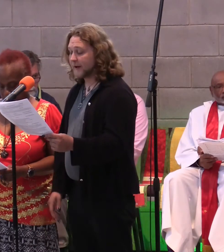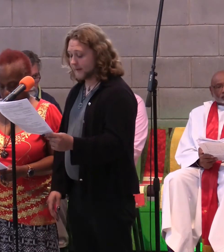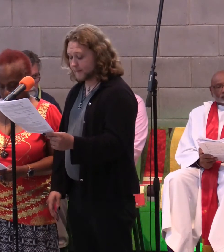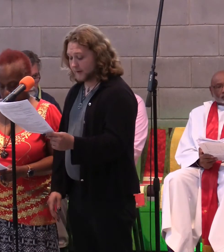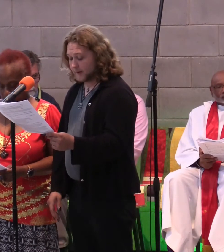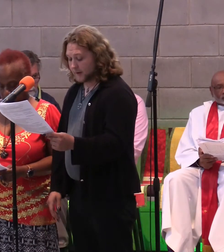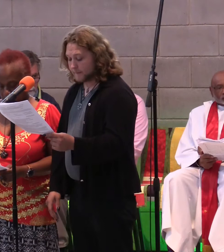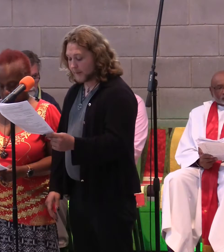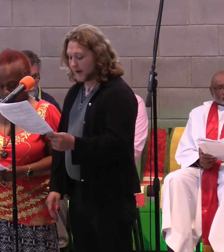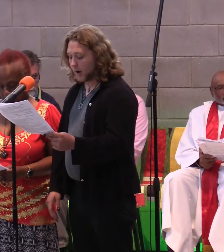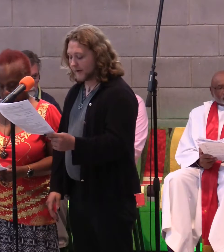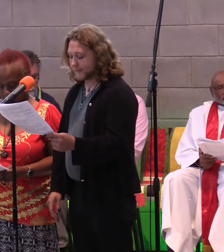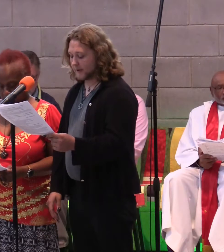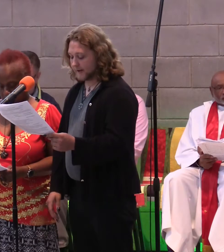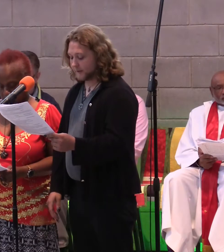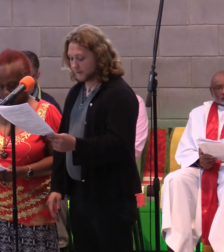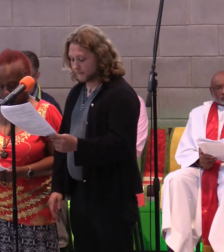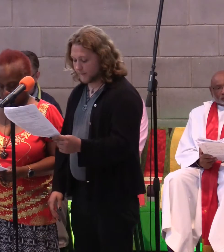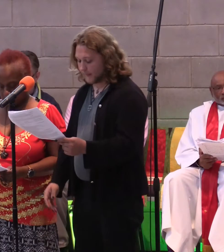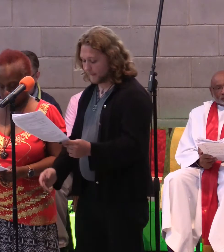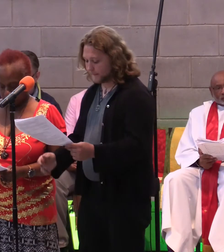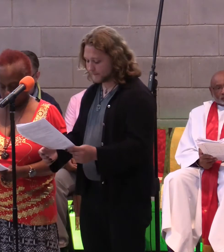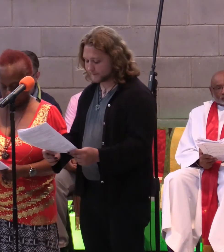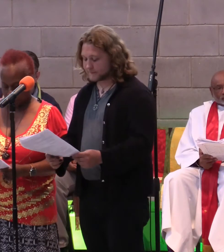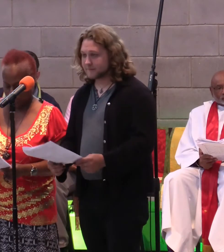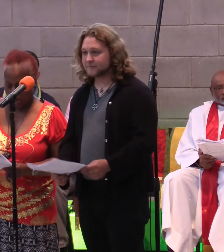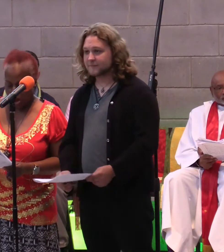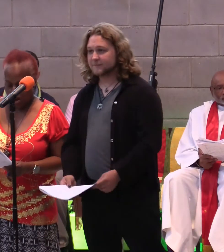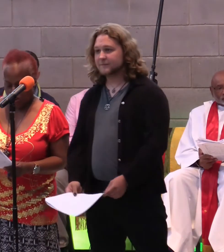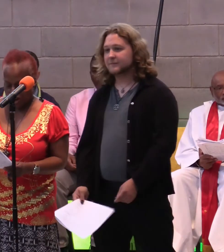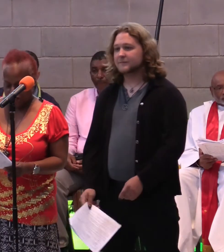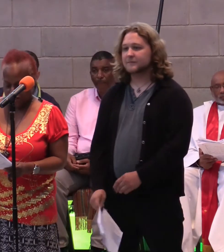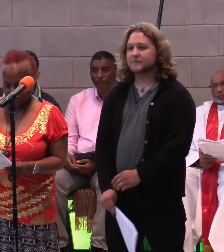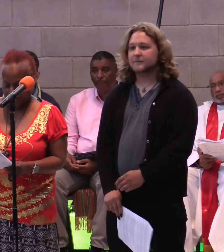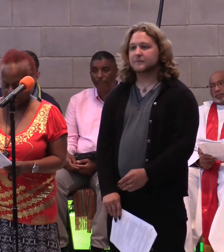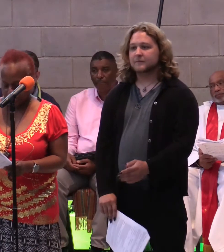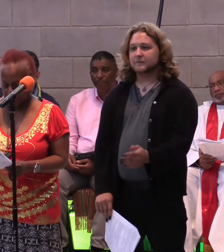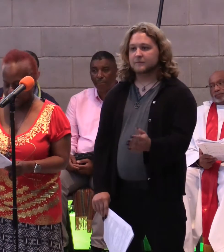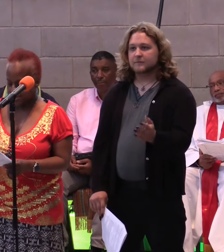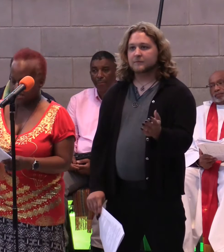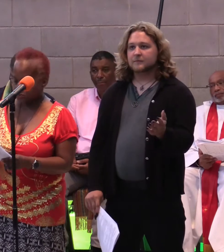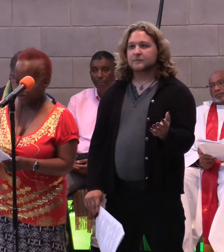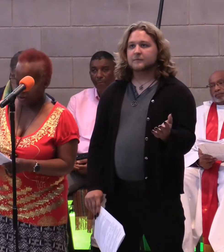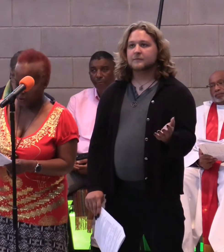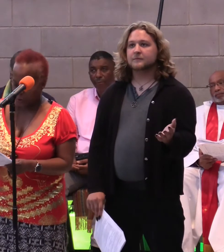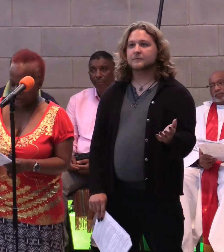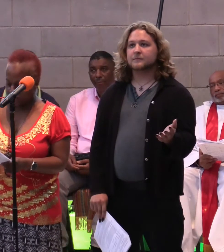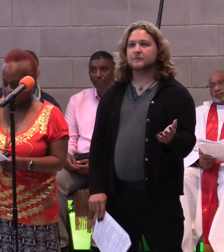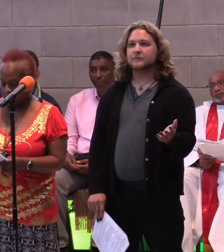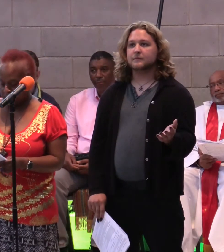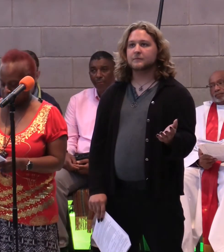for our freedom, may we always be grateful. We offer you thanks and praises, Spirit,